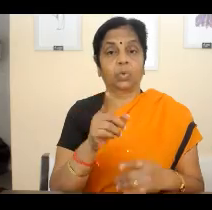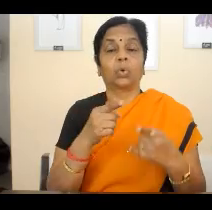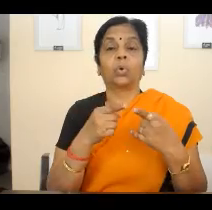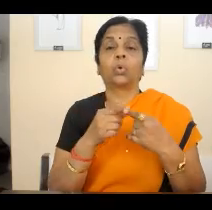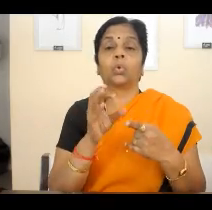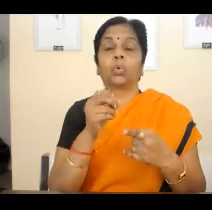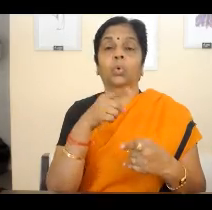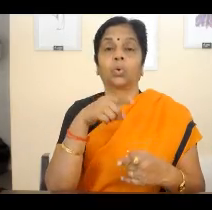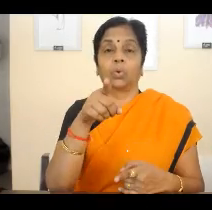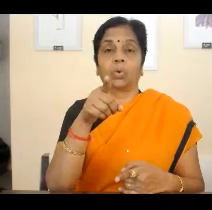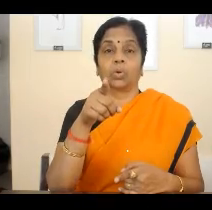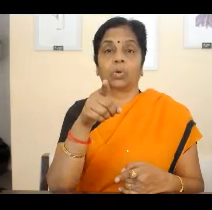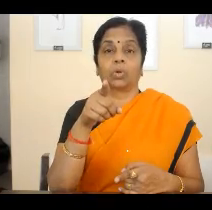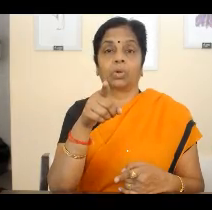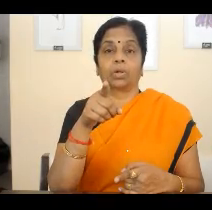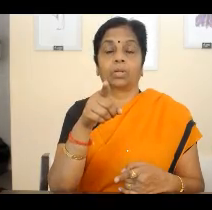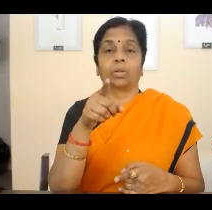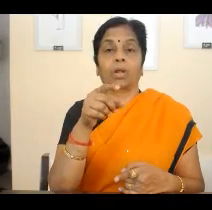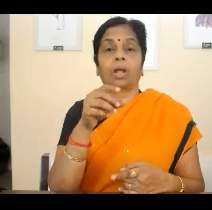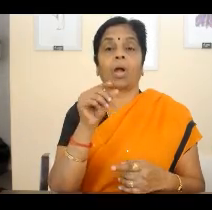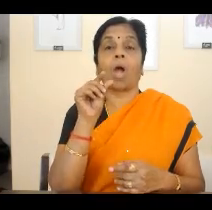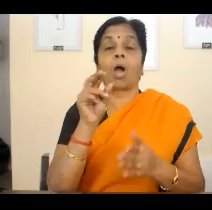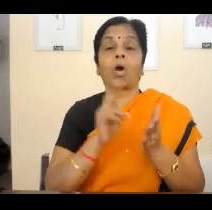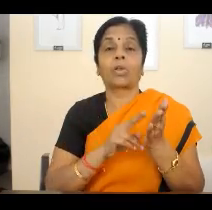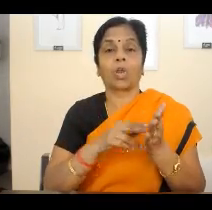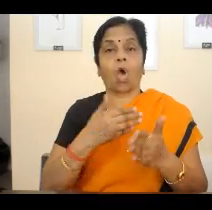be forced to undergo abortion,